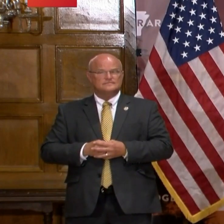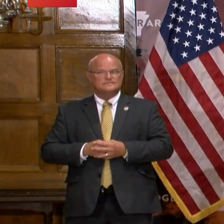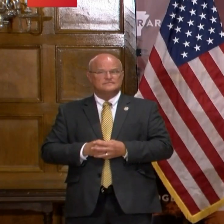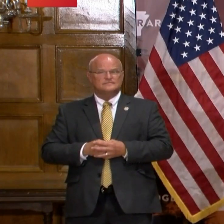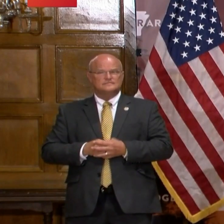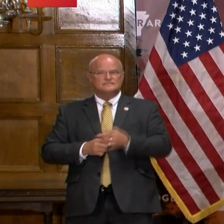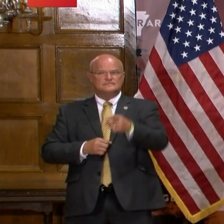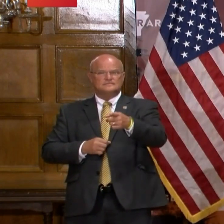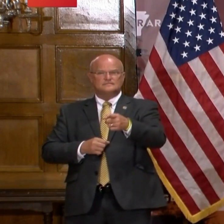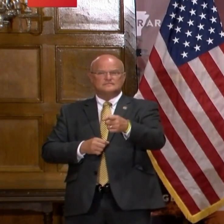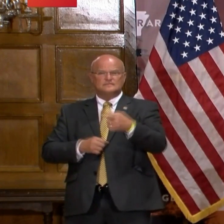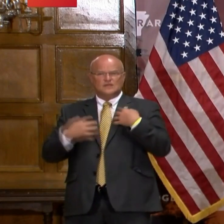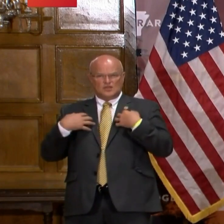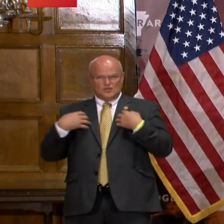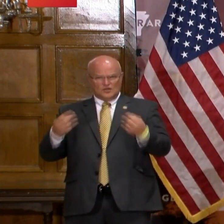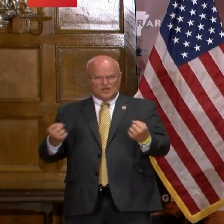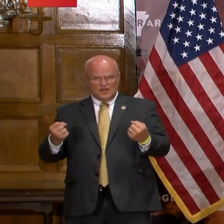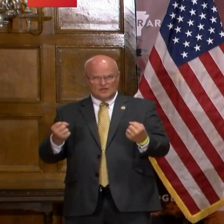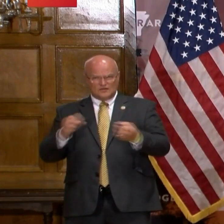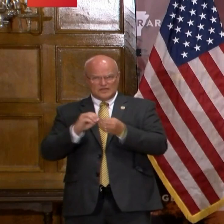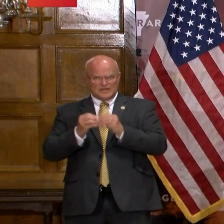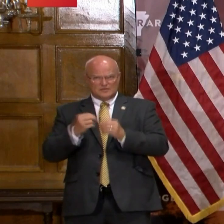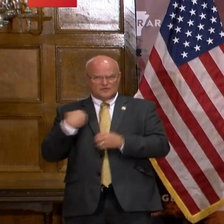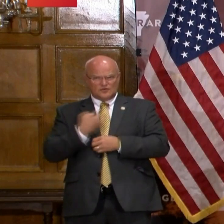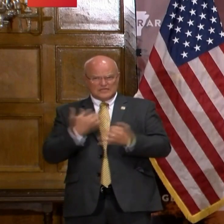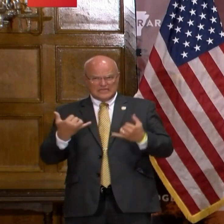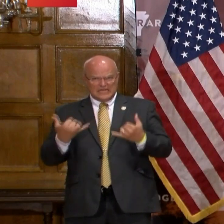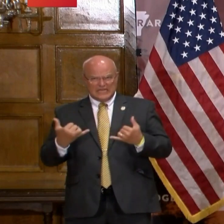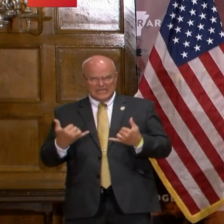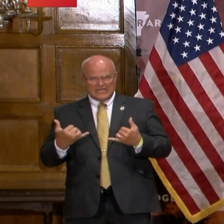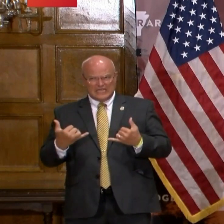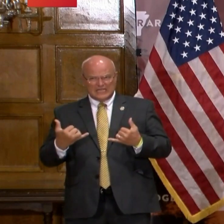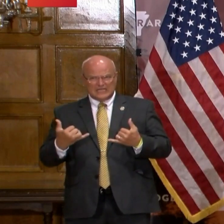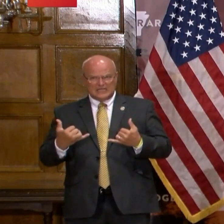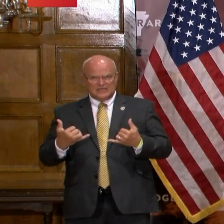Do you have the recovered numbers for today?